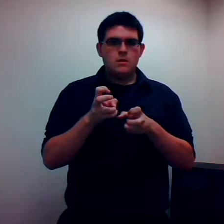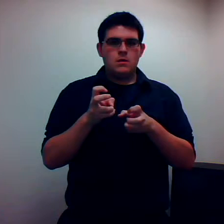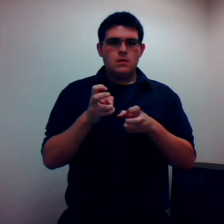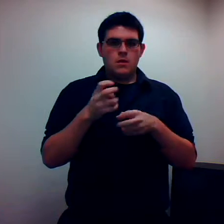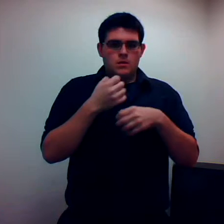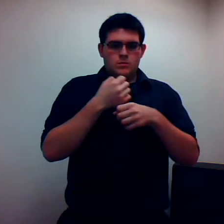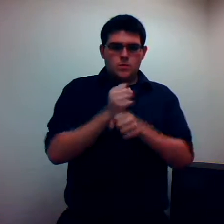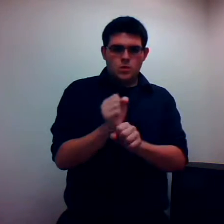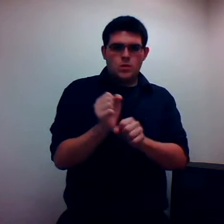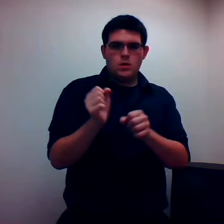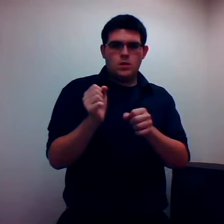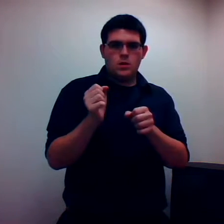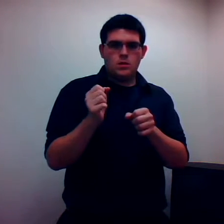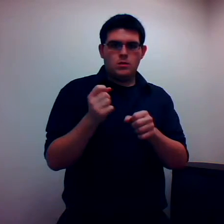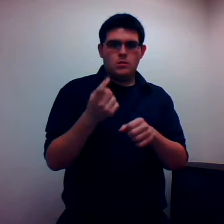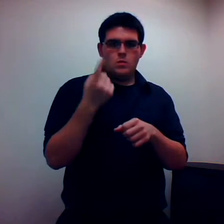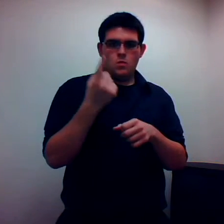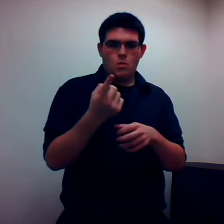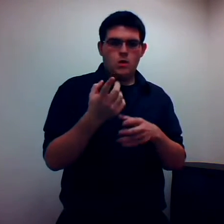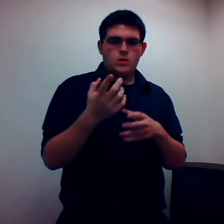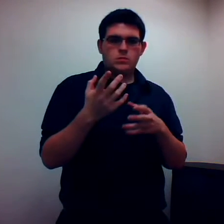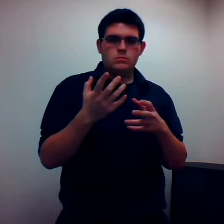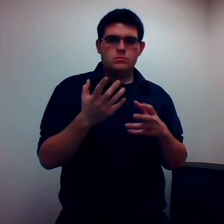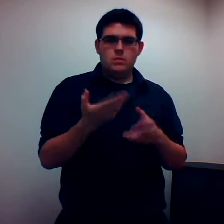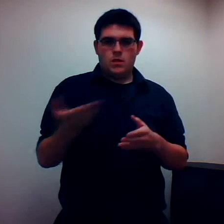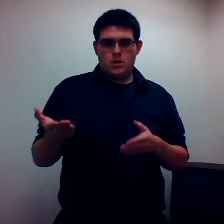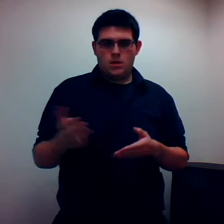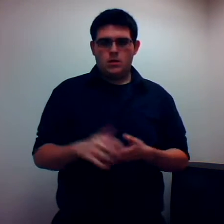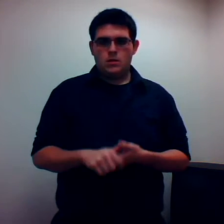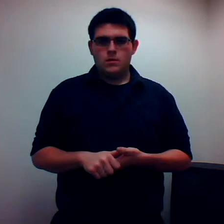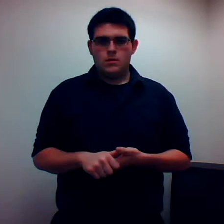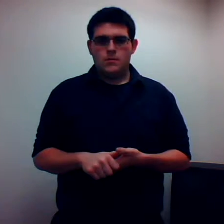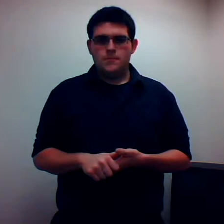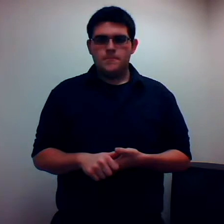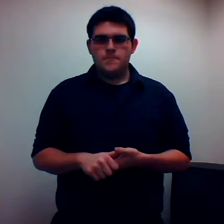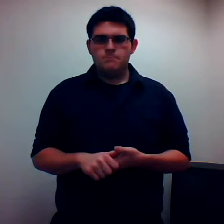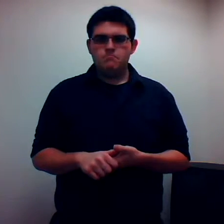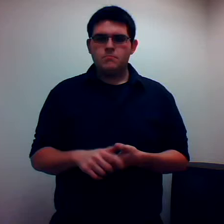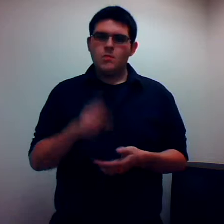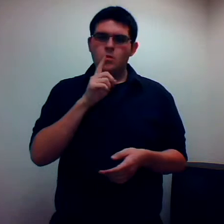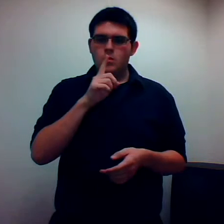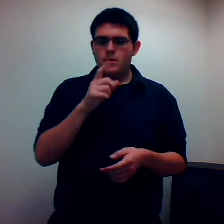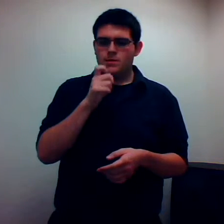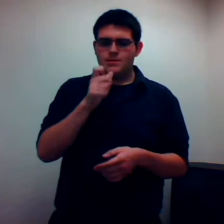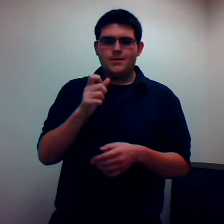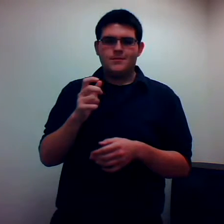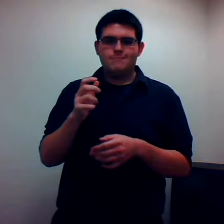will. Certainly not like a master's thesis, but it's a start. So students are